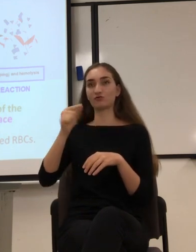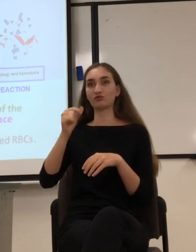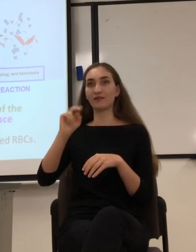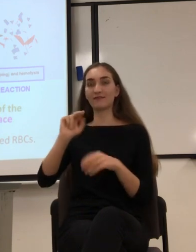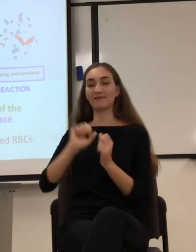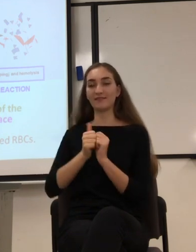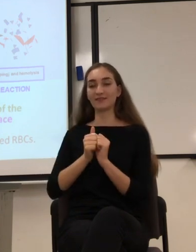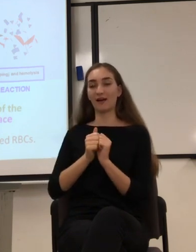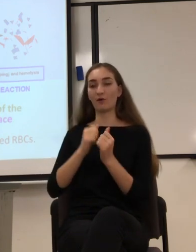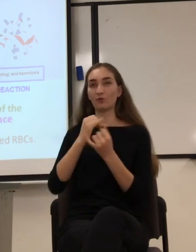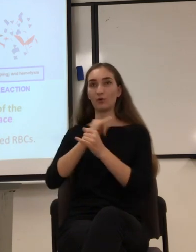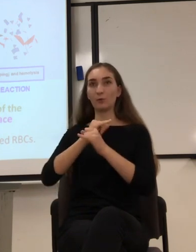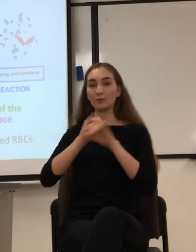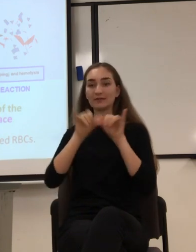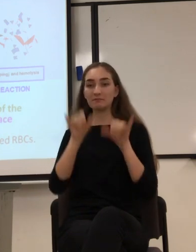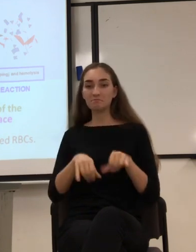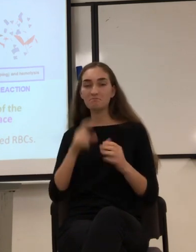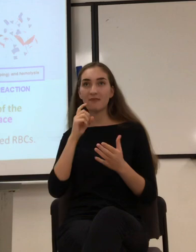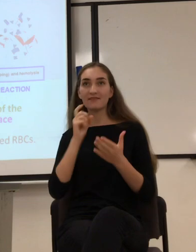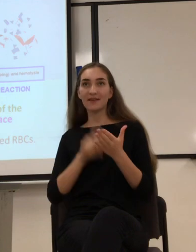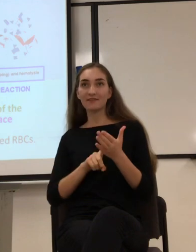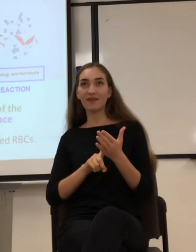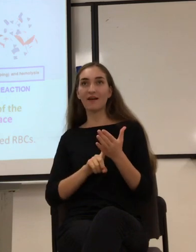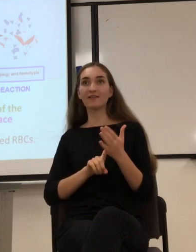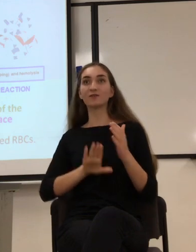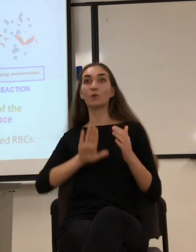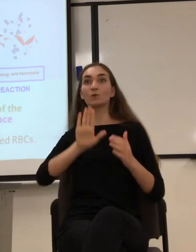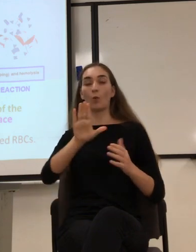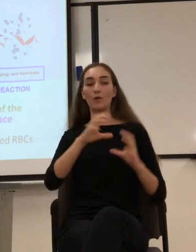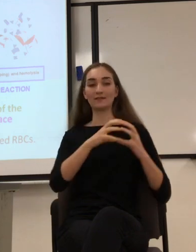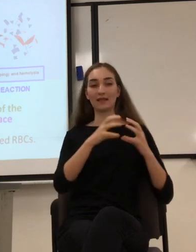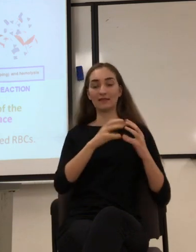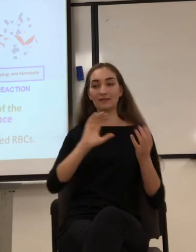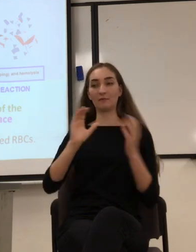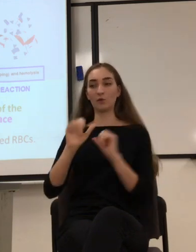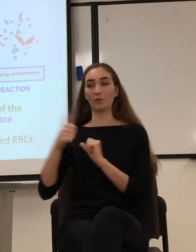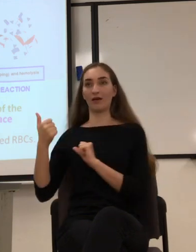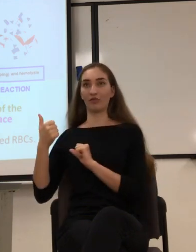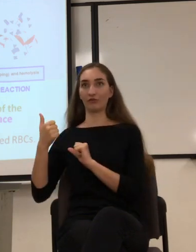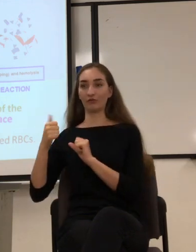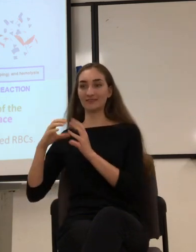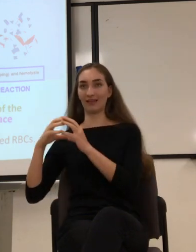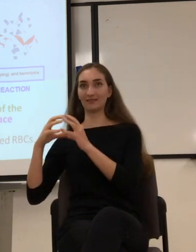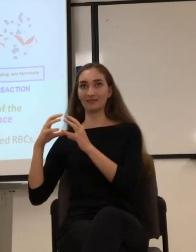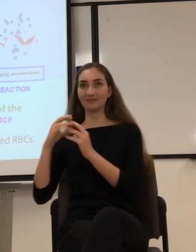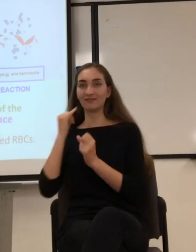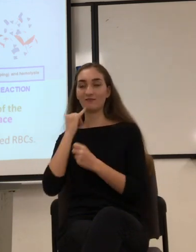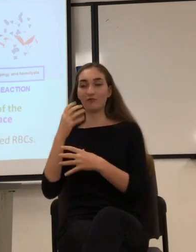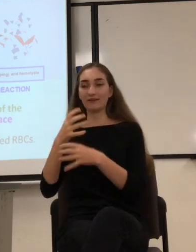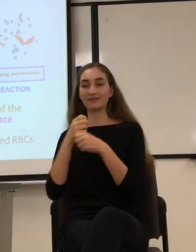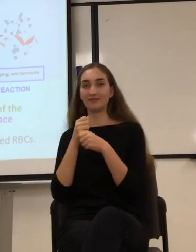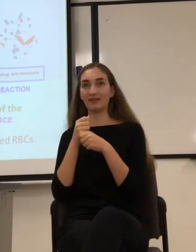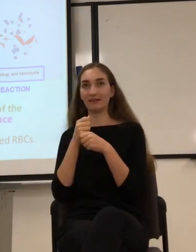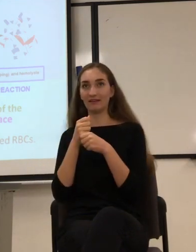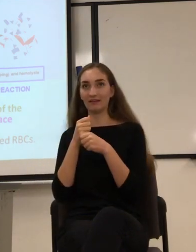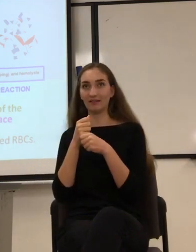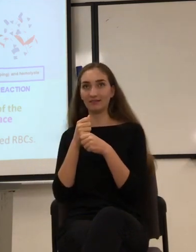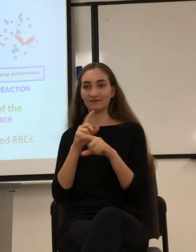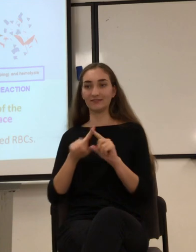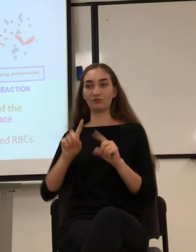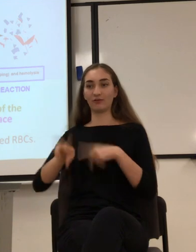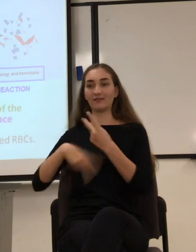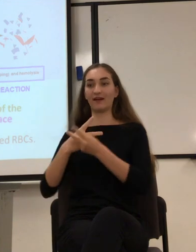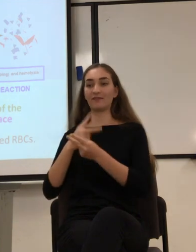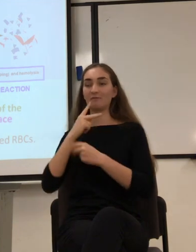your self cells from your non-self cells. So if you're receiving non-self blood, basically, and you have